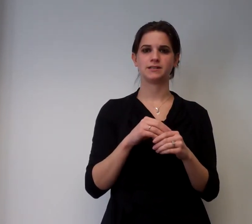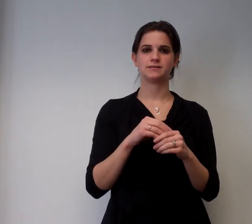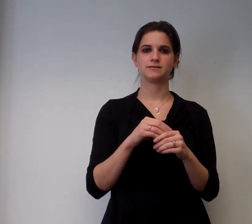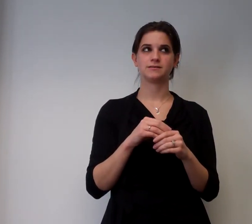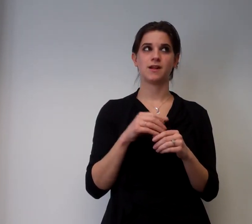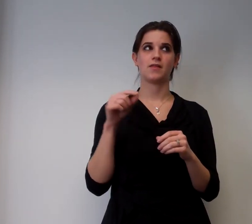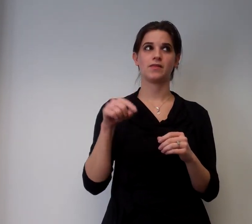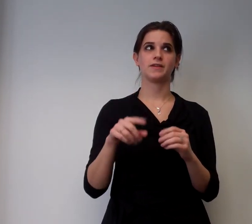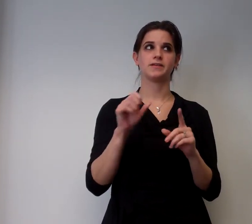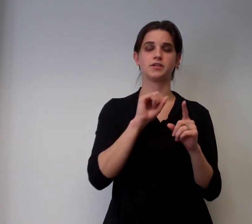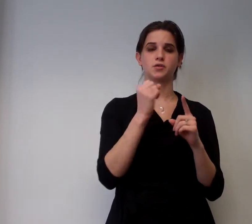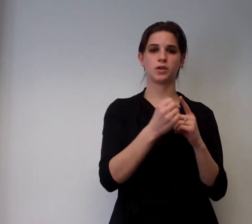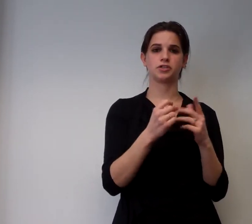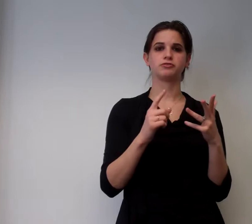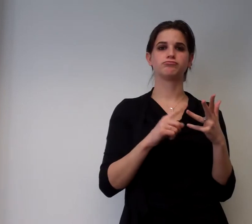It shows what it's all about.